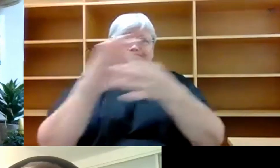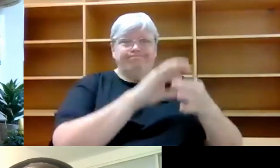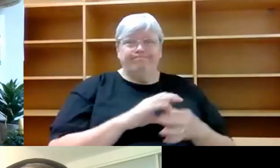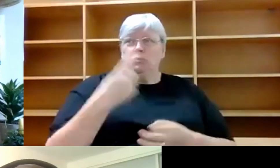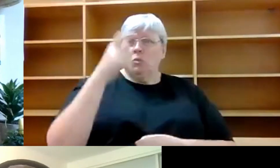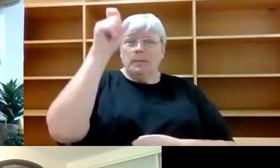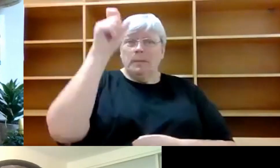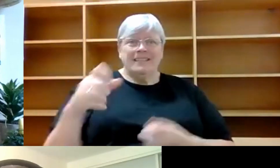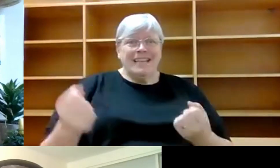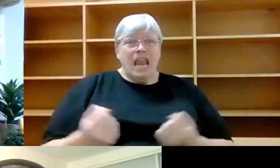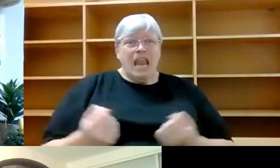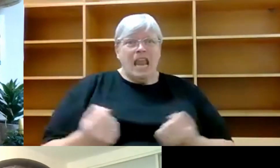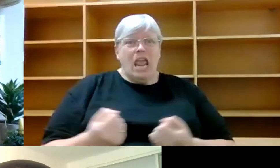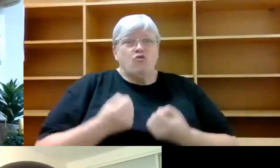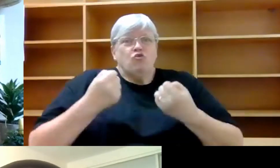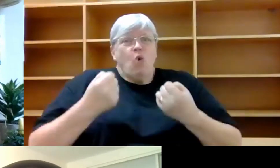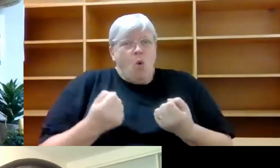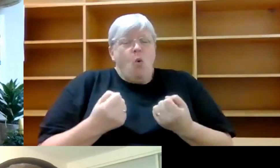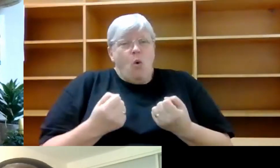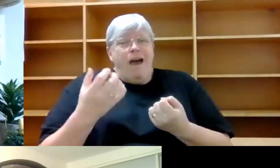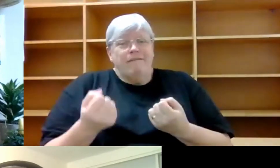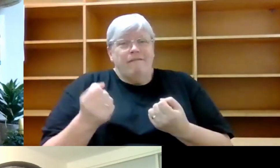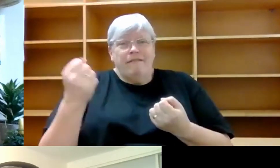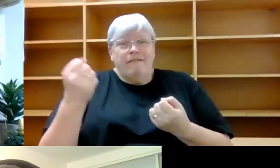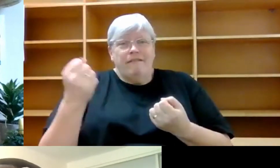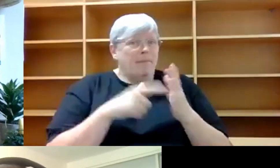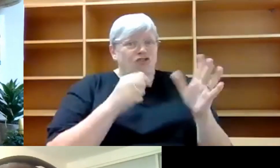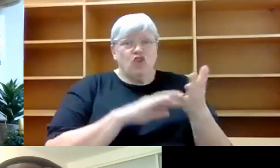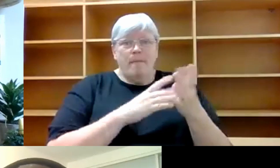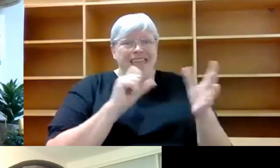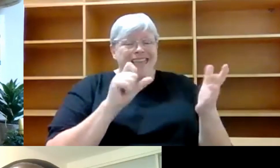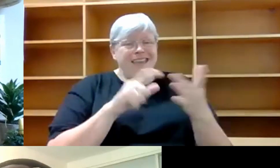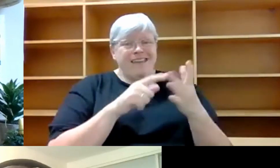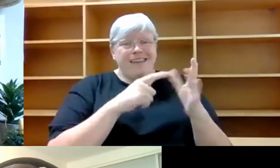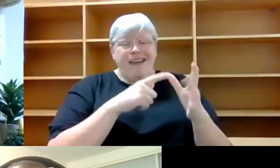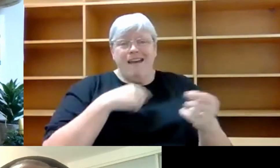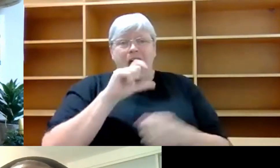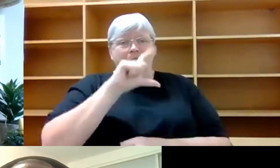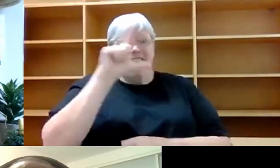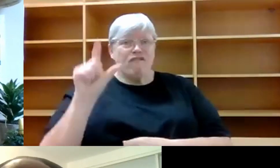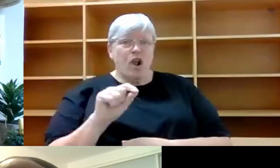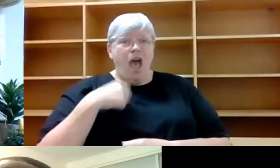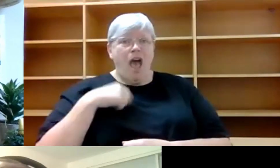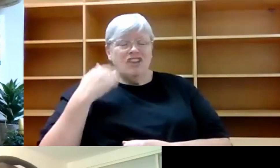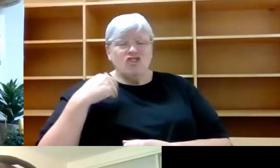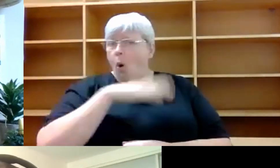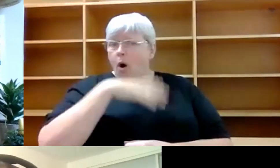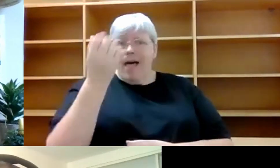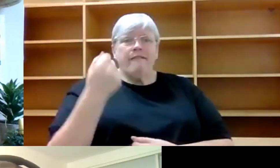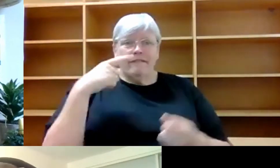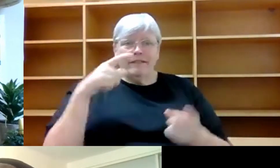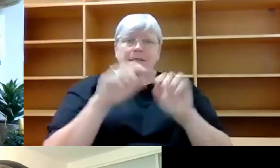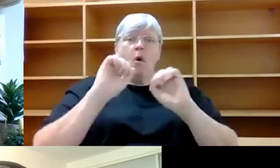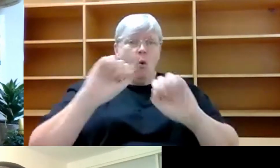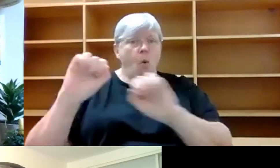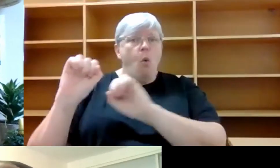too. And so, and Jamaica does, the Caribbean does, Africa does, Asia does. Everyone has their own heroes, and they